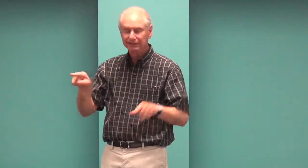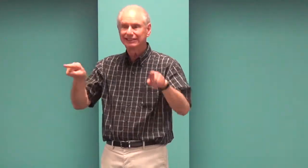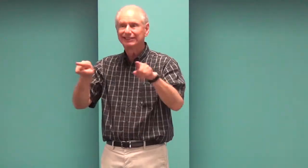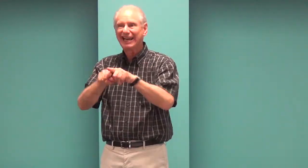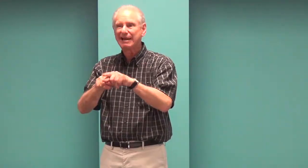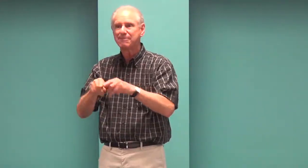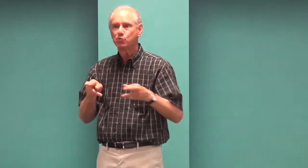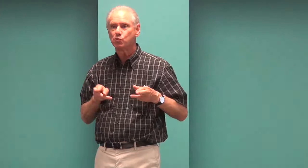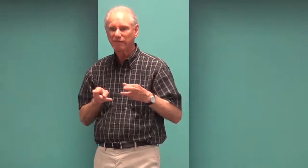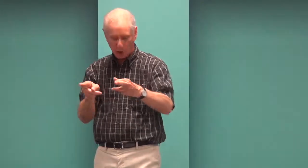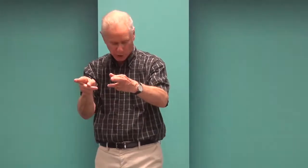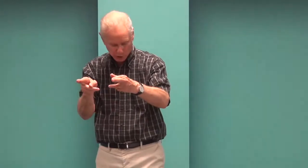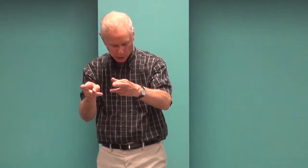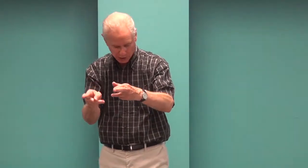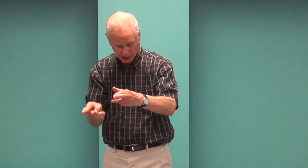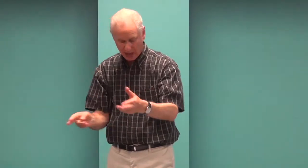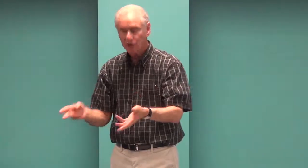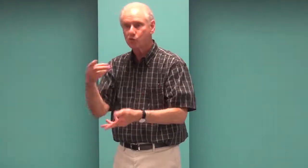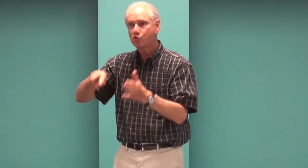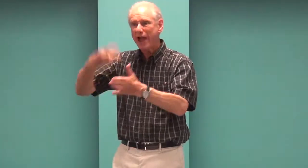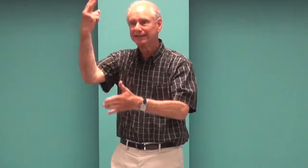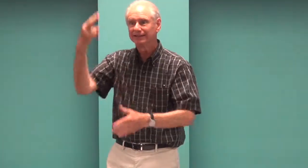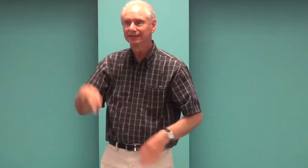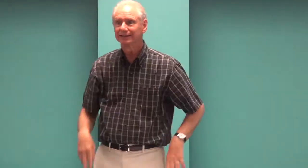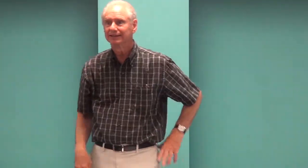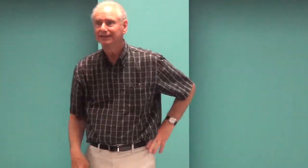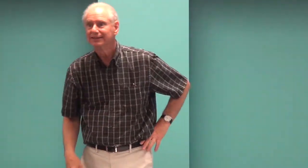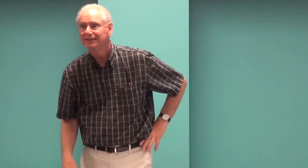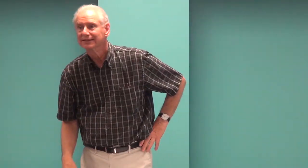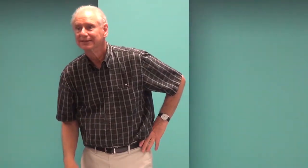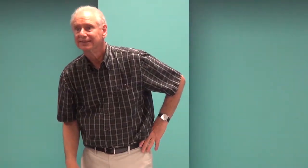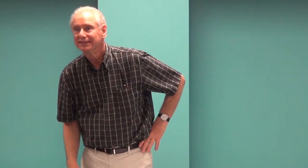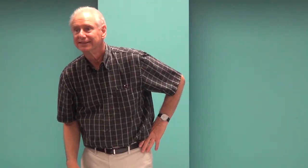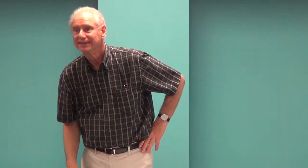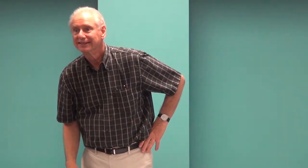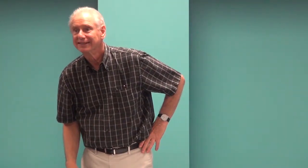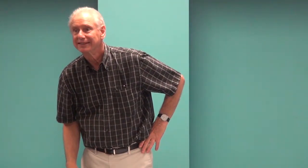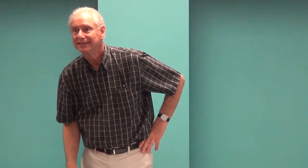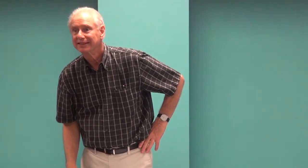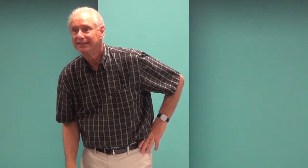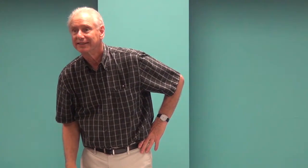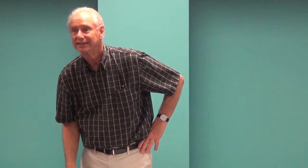"The Man Ever Stepped Into the River Twice"?